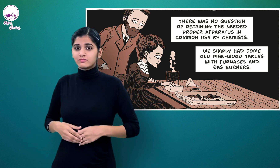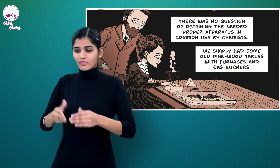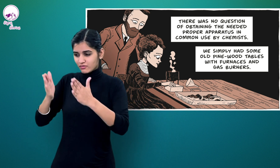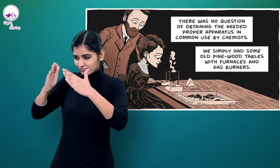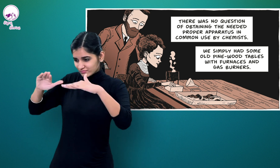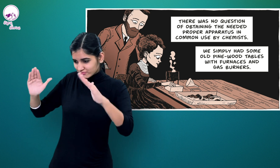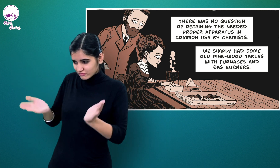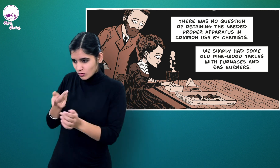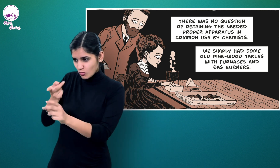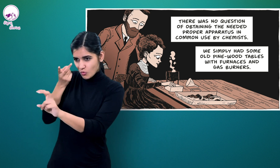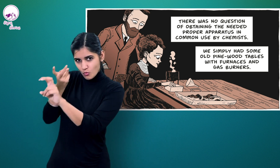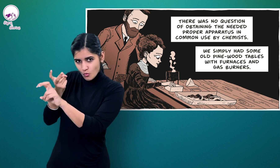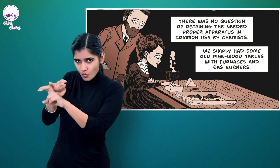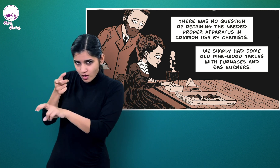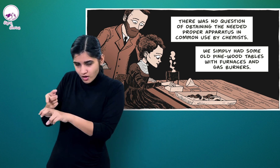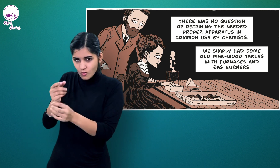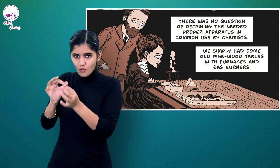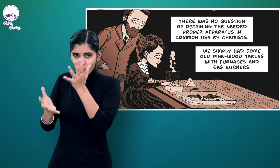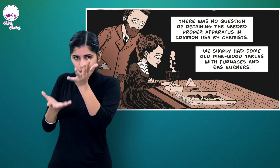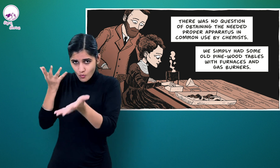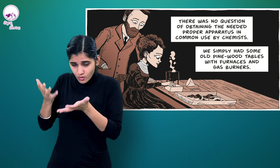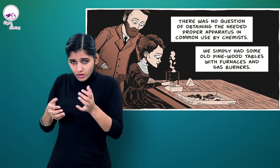gas burners.